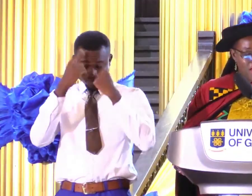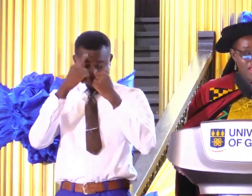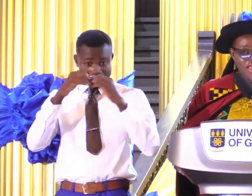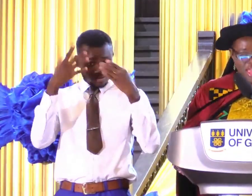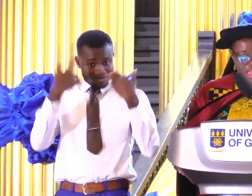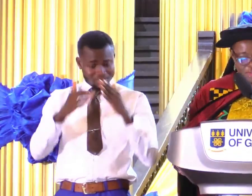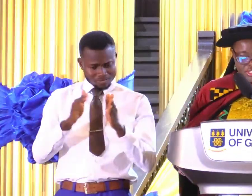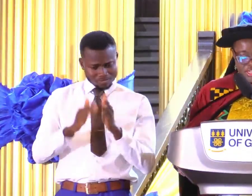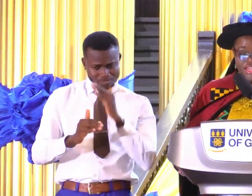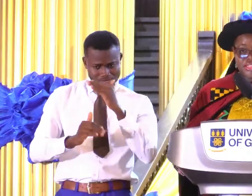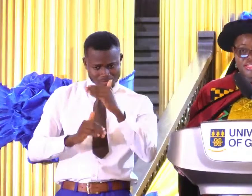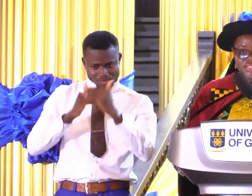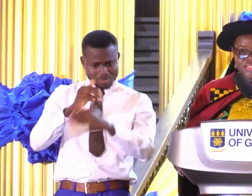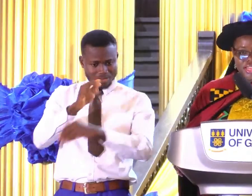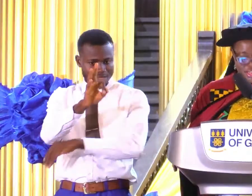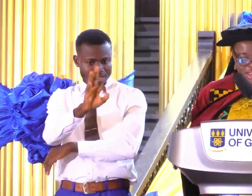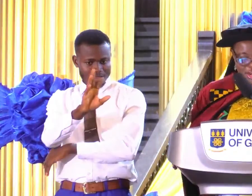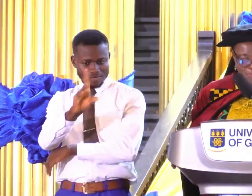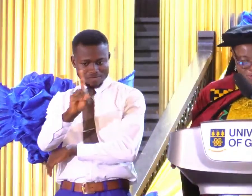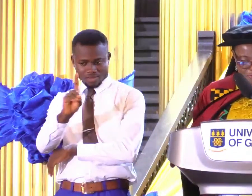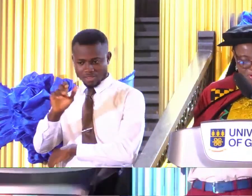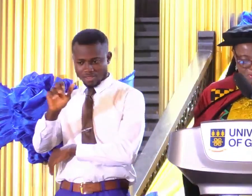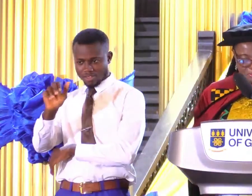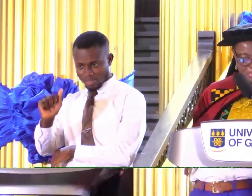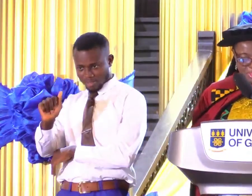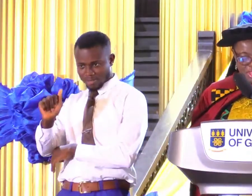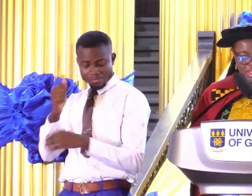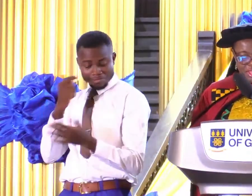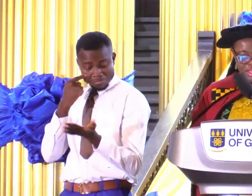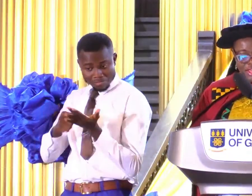proper FDA testing and approval.